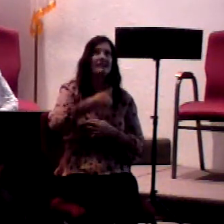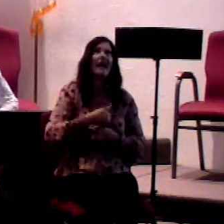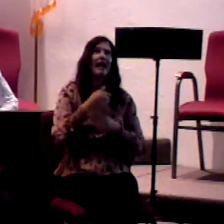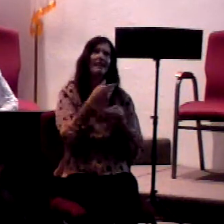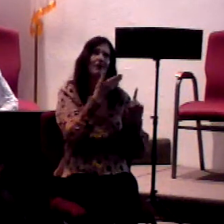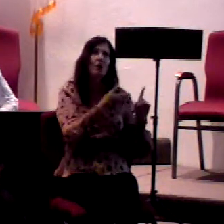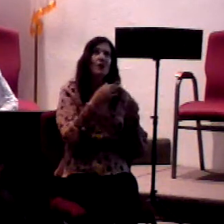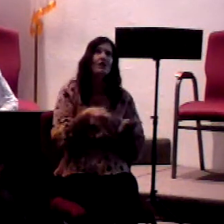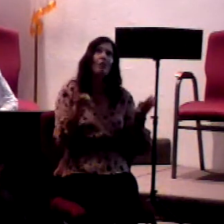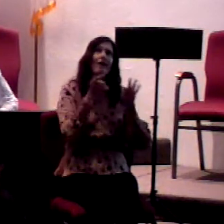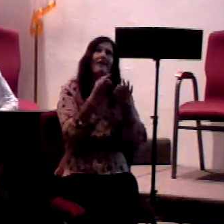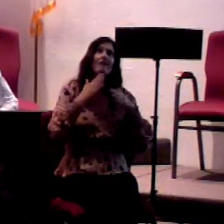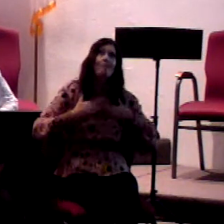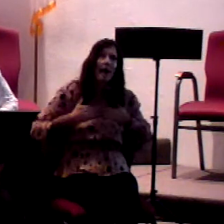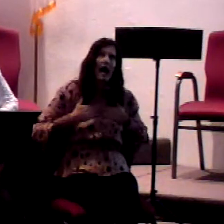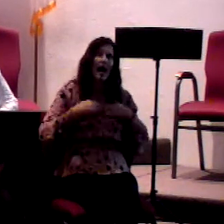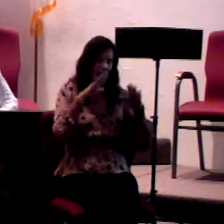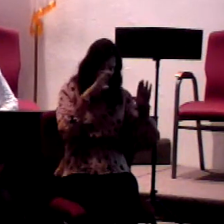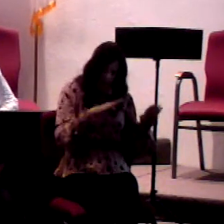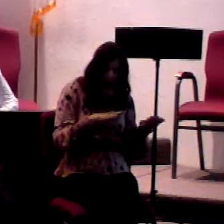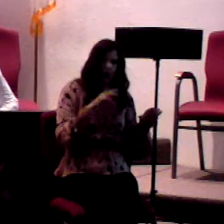worthy of my worship.